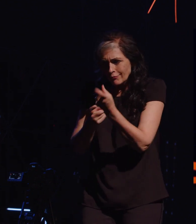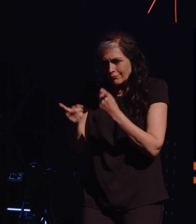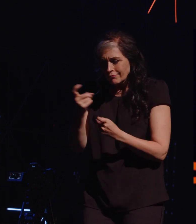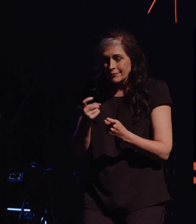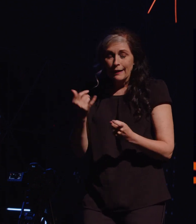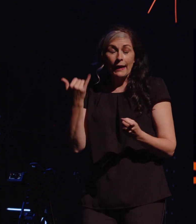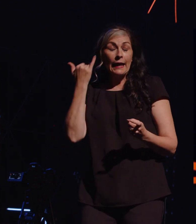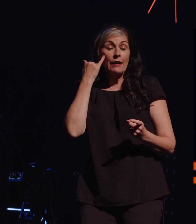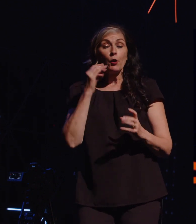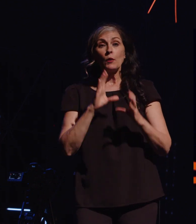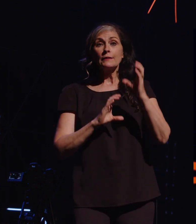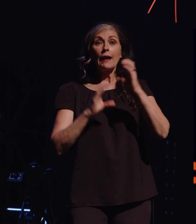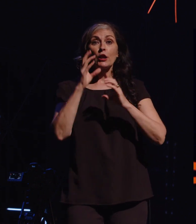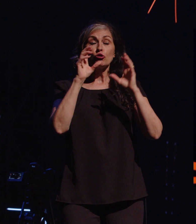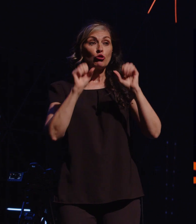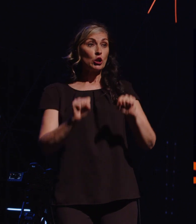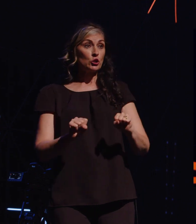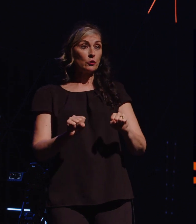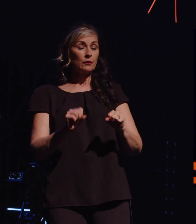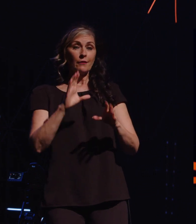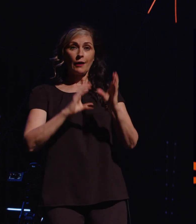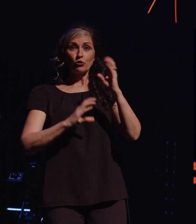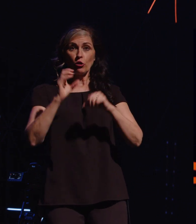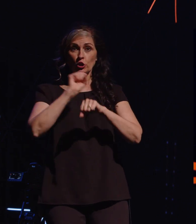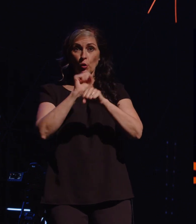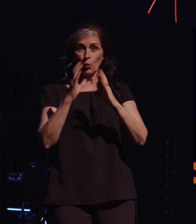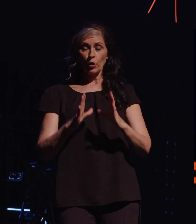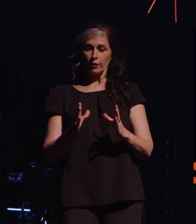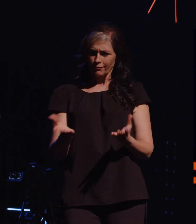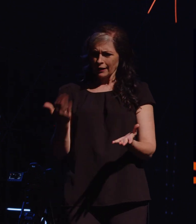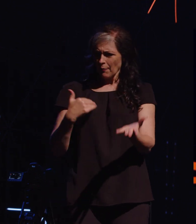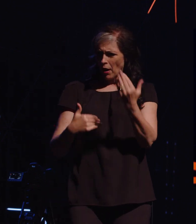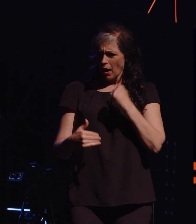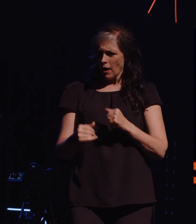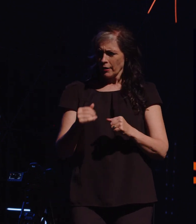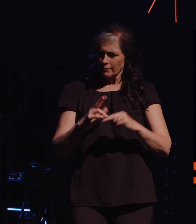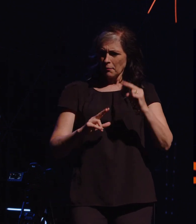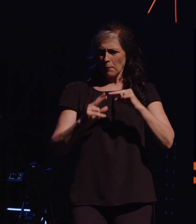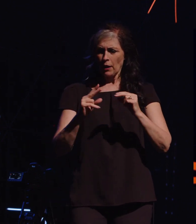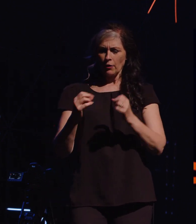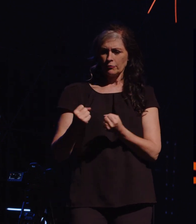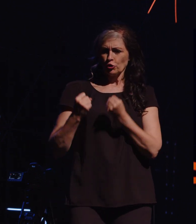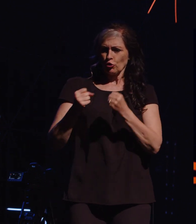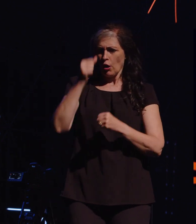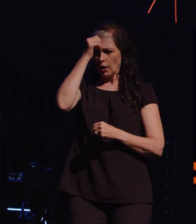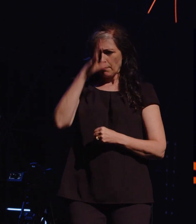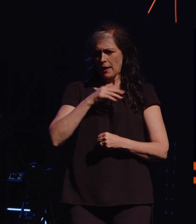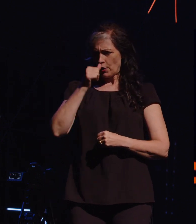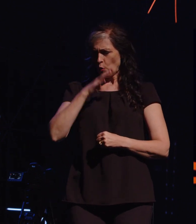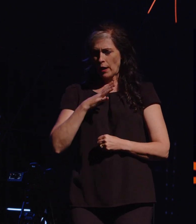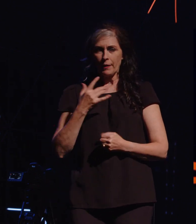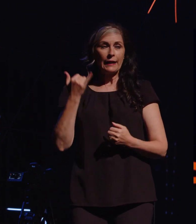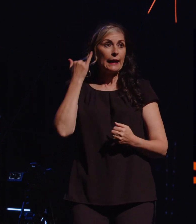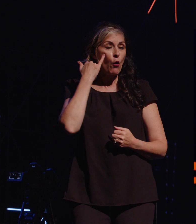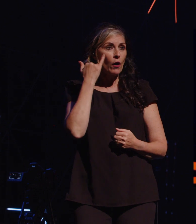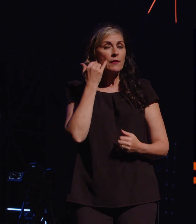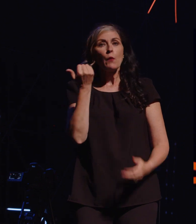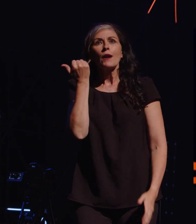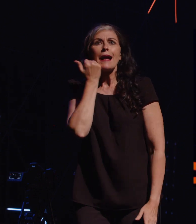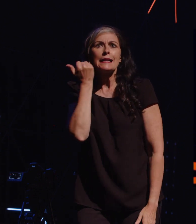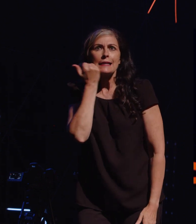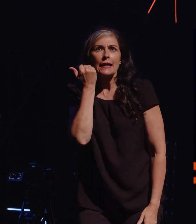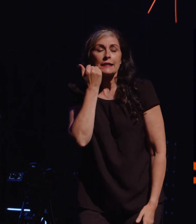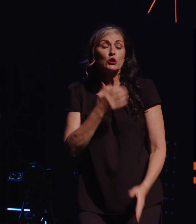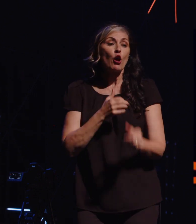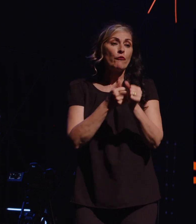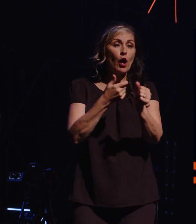construction workers, he would have said, follow me, and I'll make you build men and women into strong buildings. Maybe that's what he would have said. Or if they were dentists, he would have said,